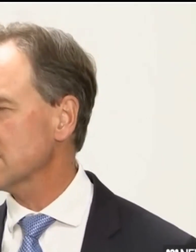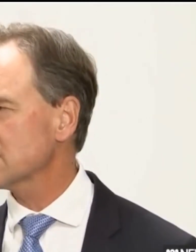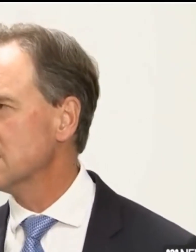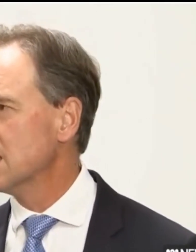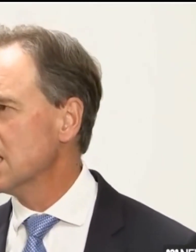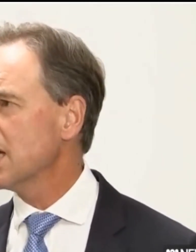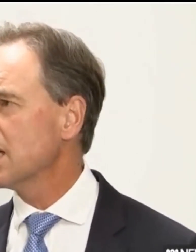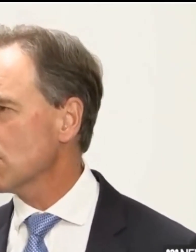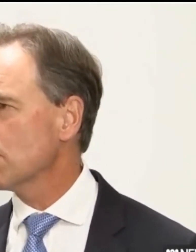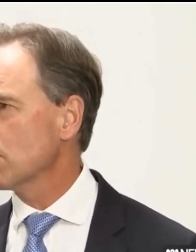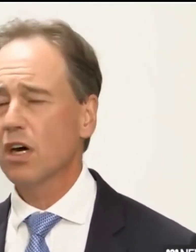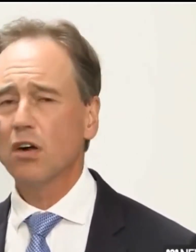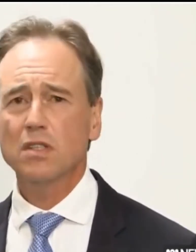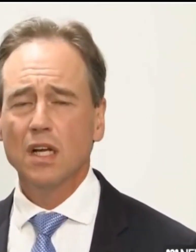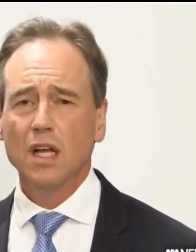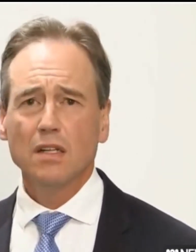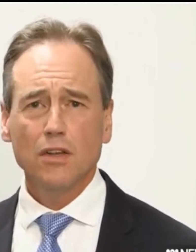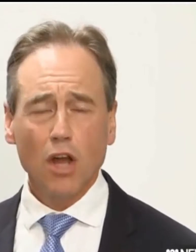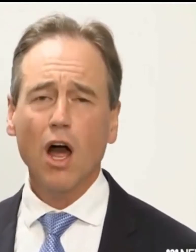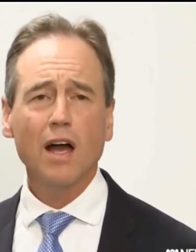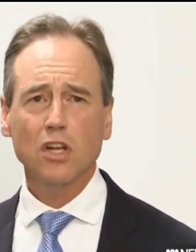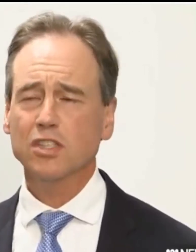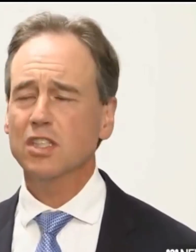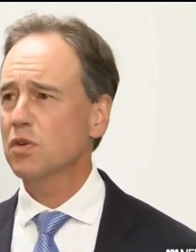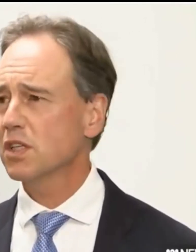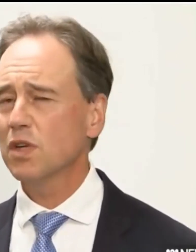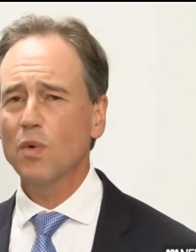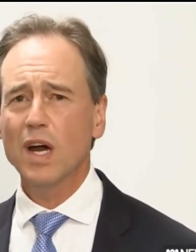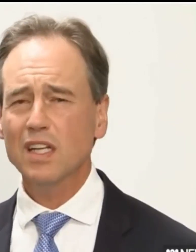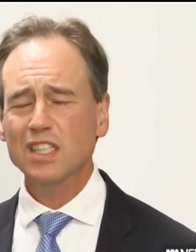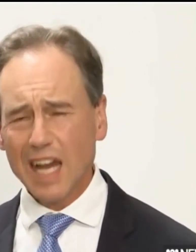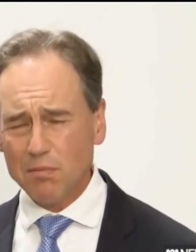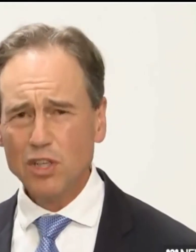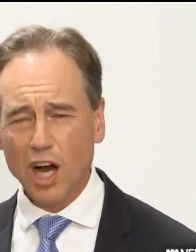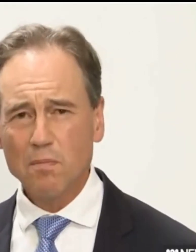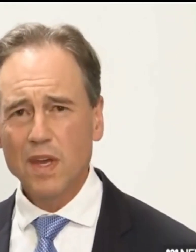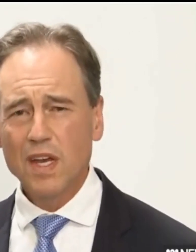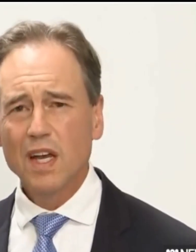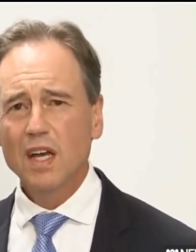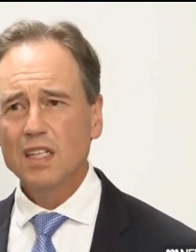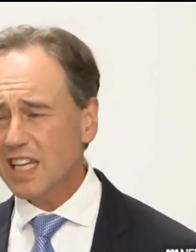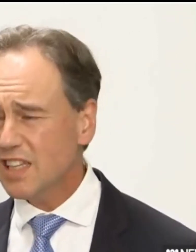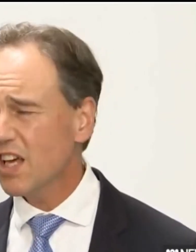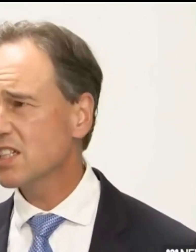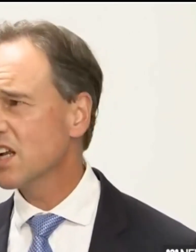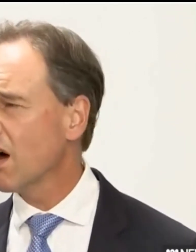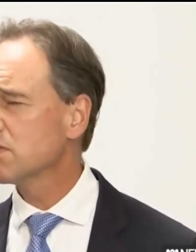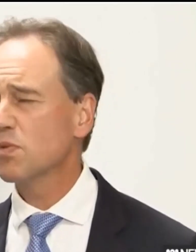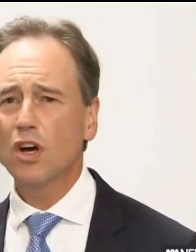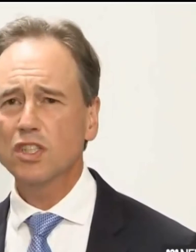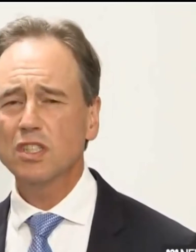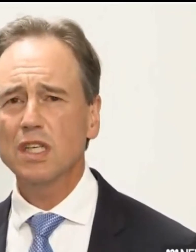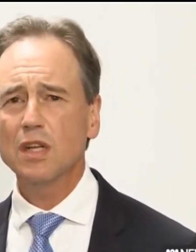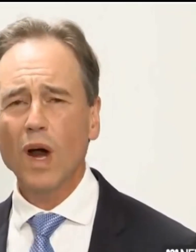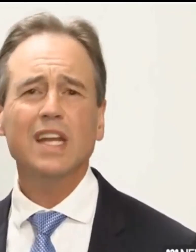transmission. So that's an incredible result. No lives lost in 2021, and at the same time, 10,000 lives